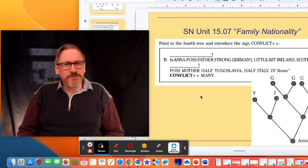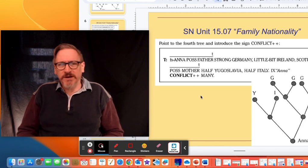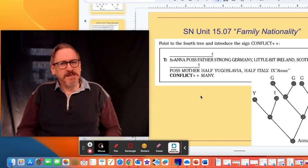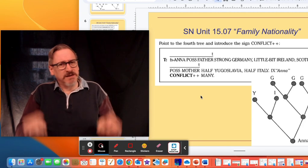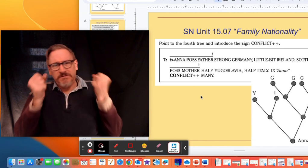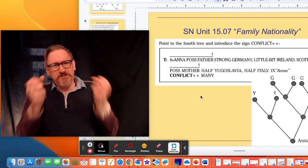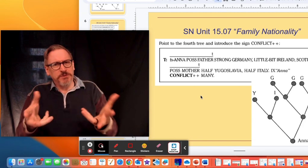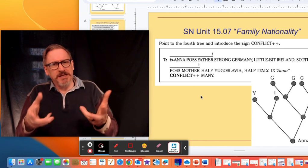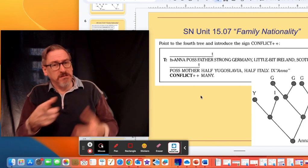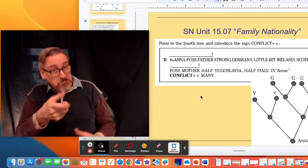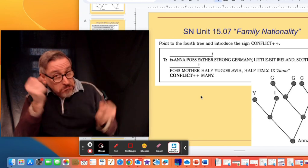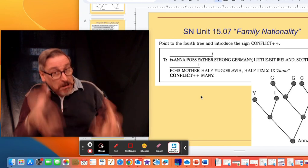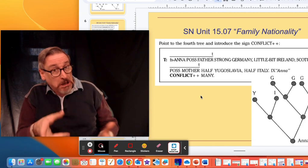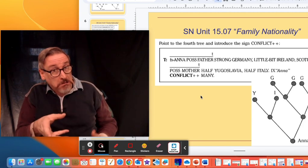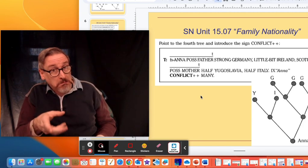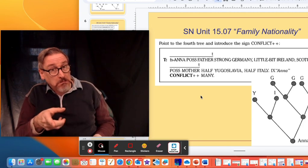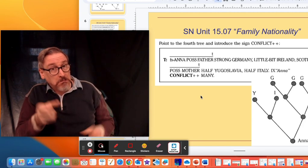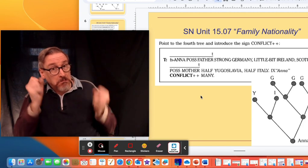also find myself doing this.